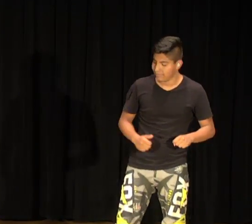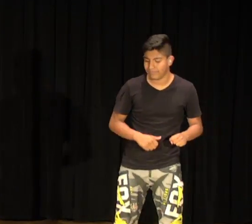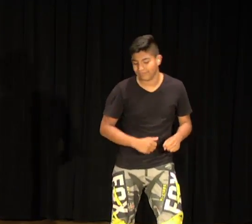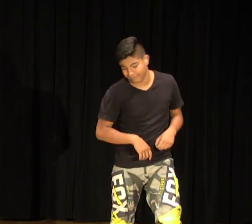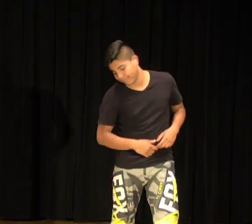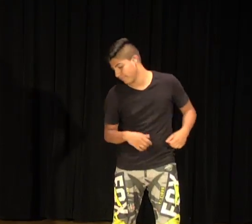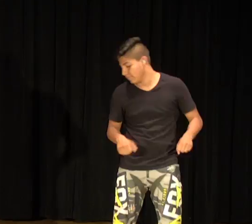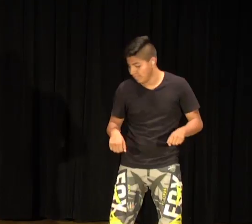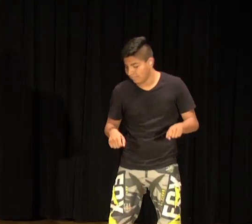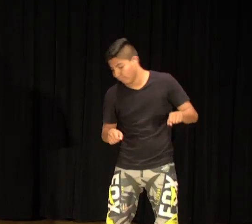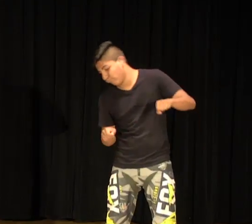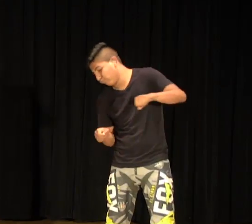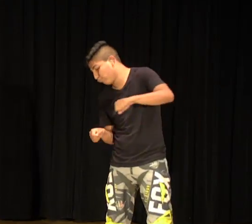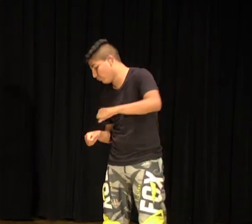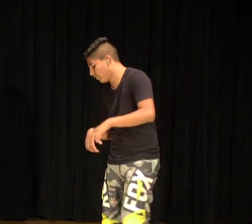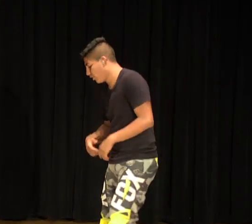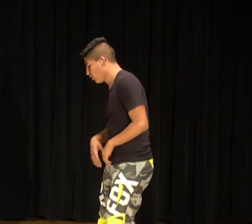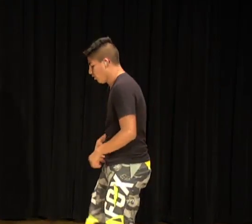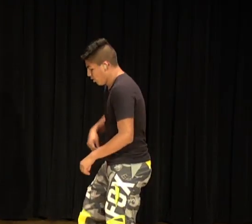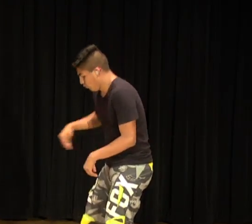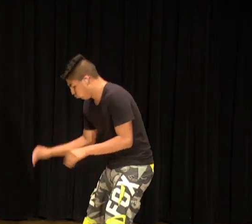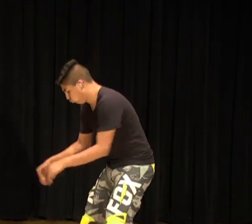That's it for the day. Let's go clean up.